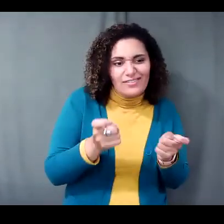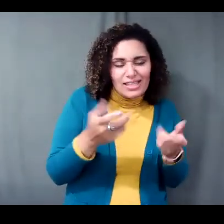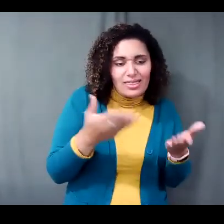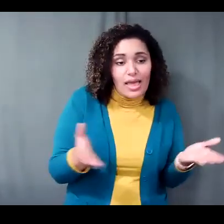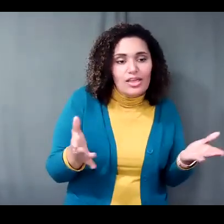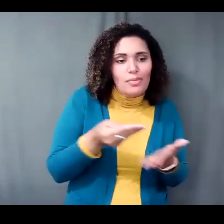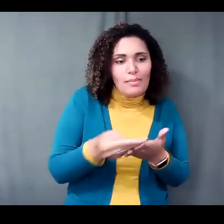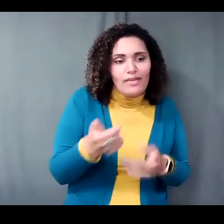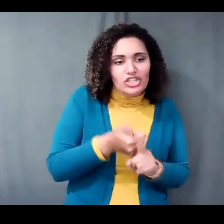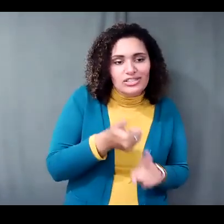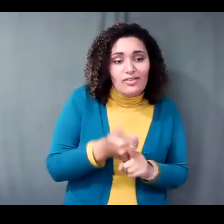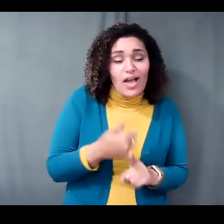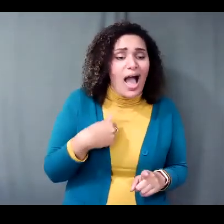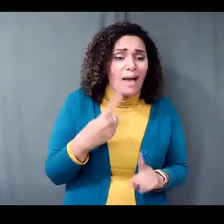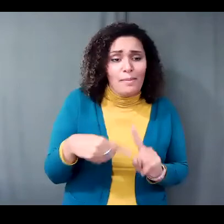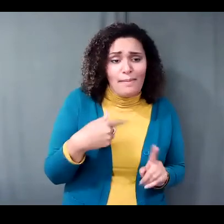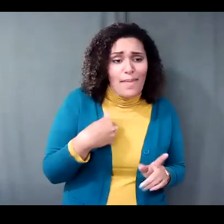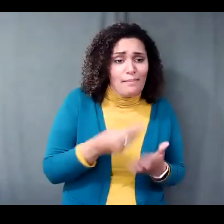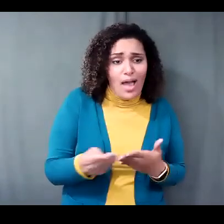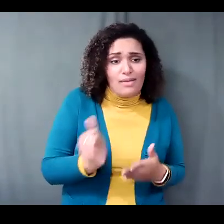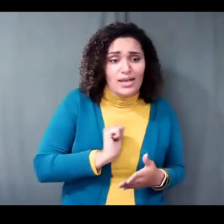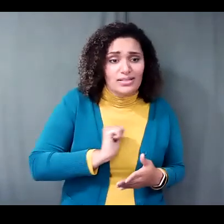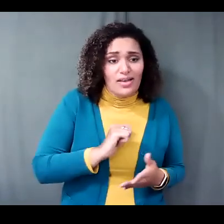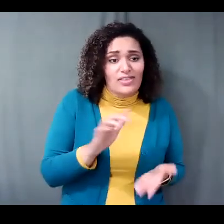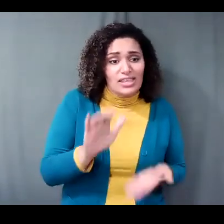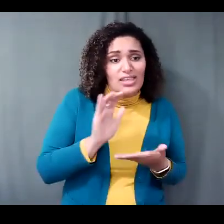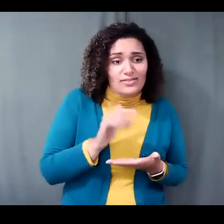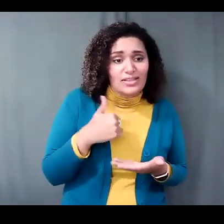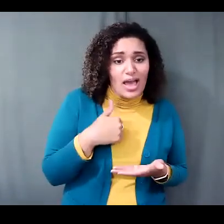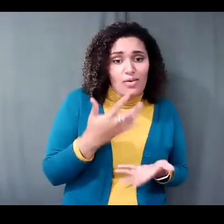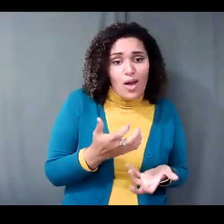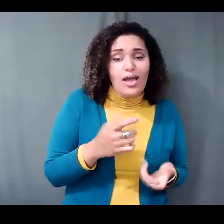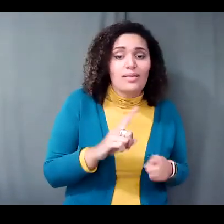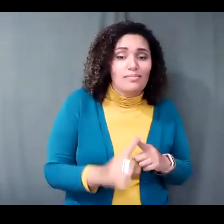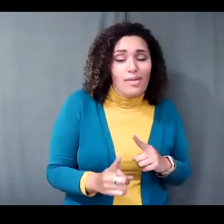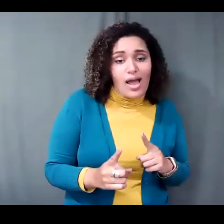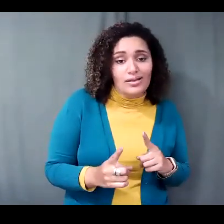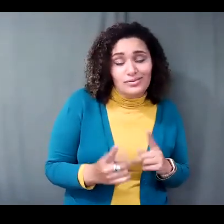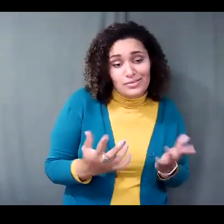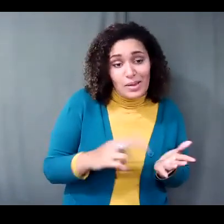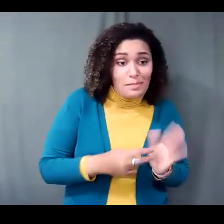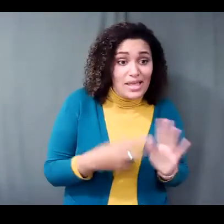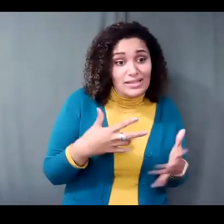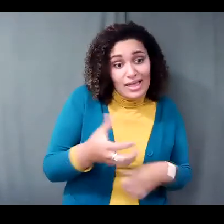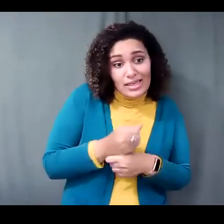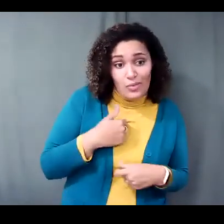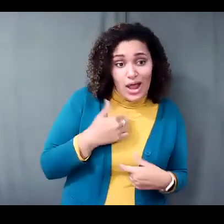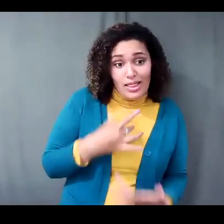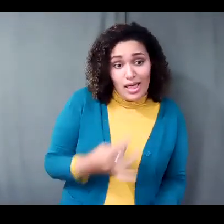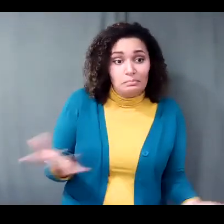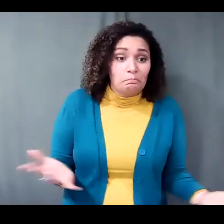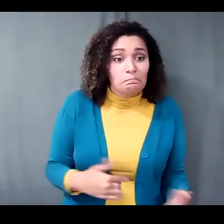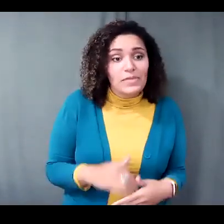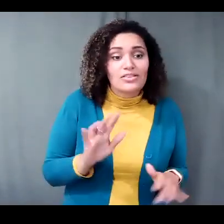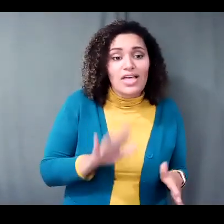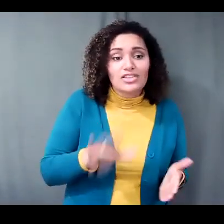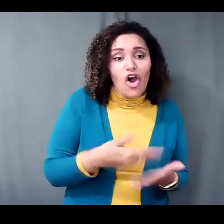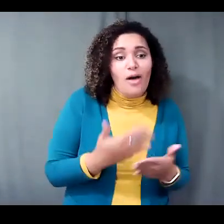rich. Yeah. Oh, my dad is on this call who's fish chowder is famous. Yeah, so true. the Donald Boys fish chowder.